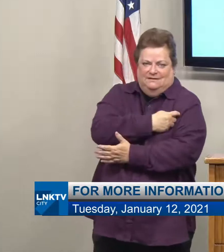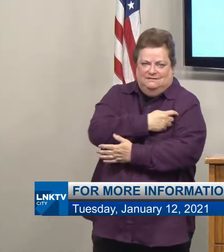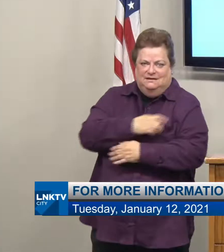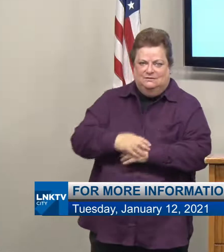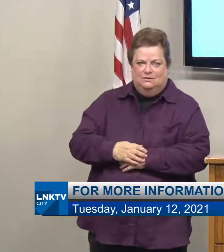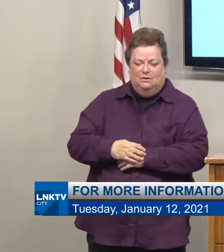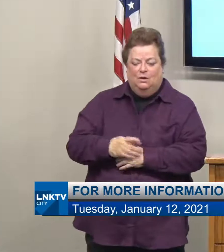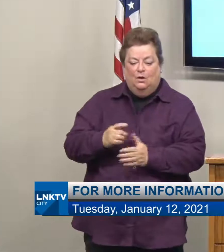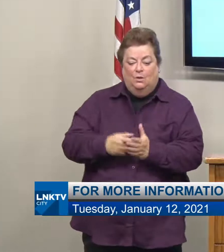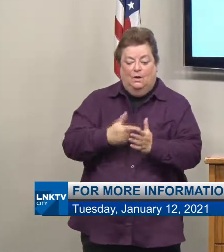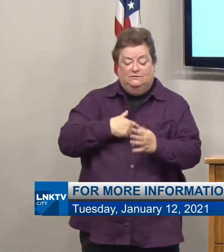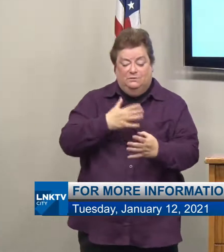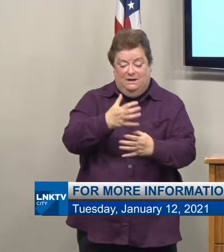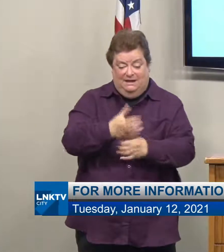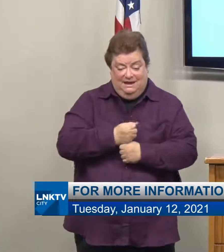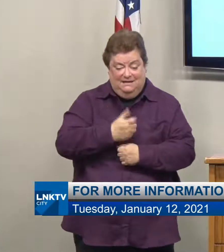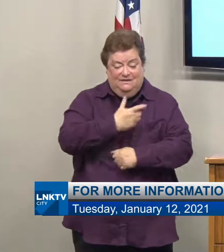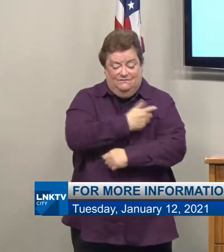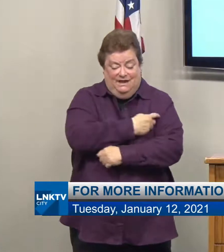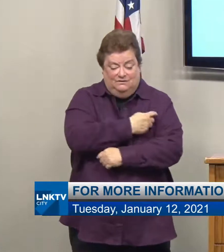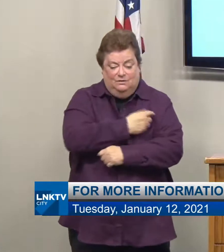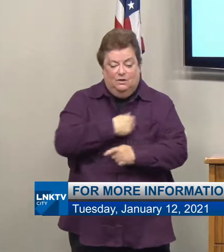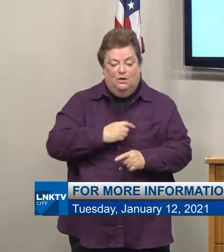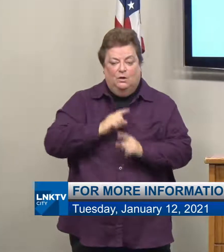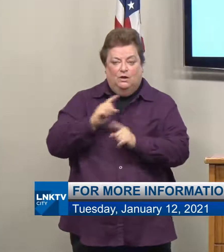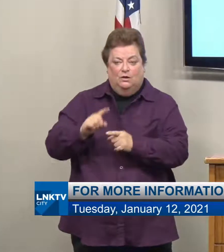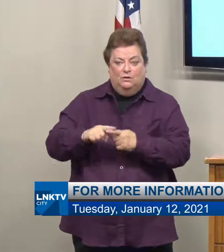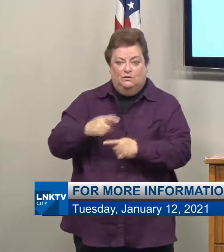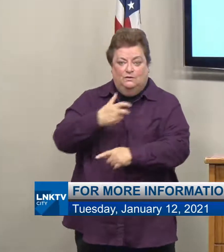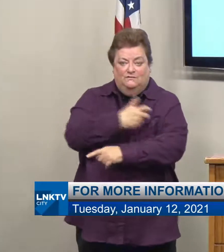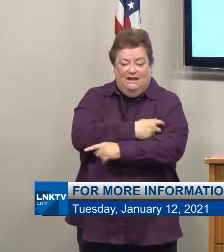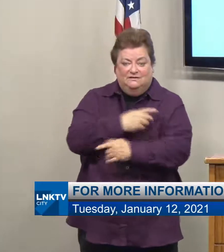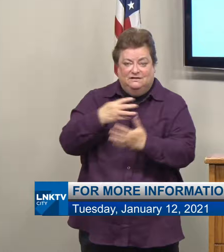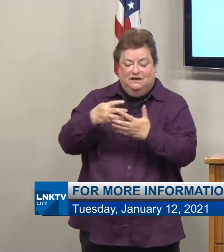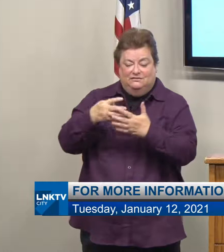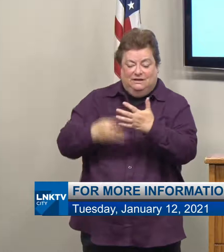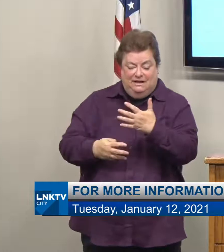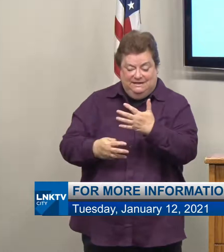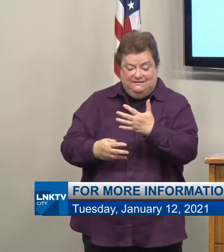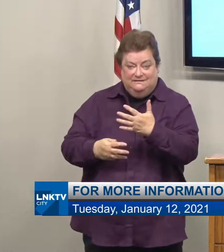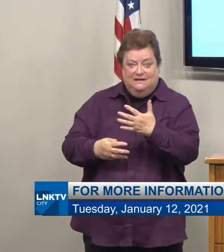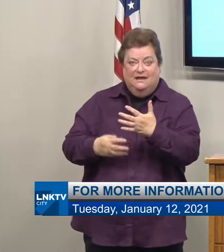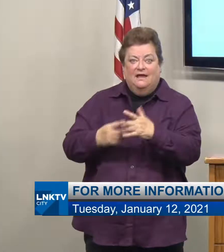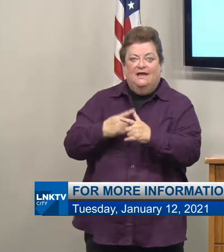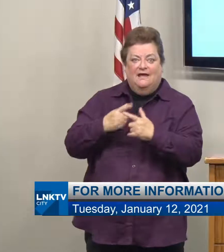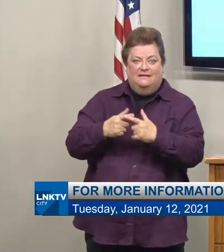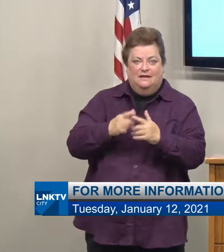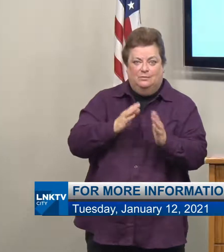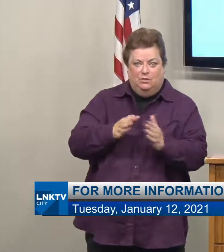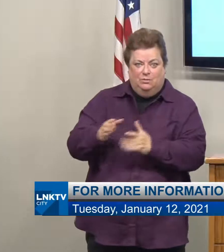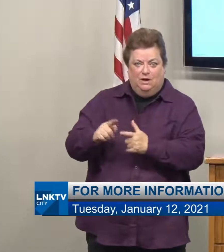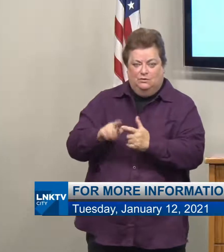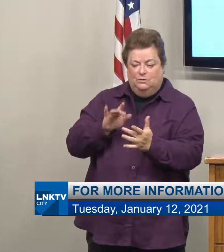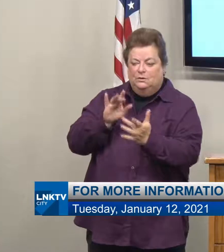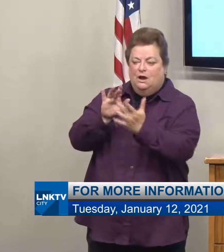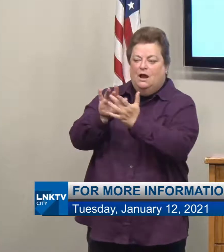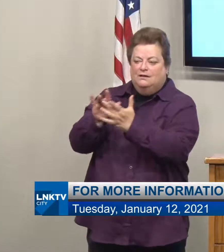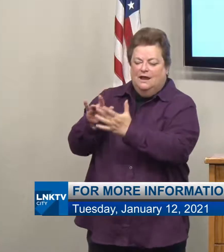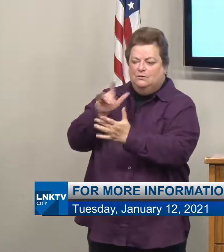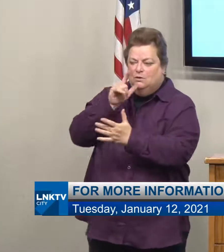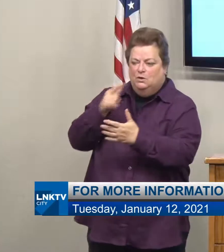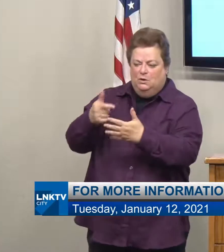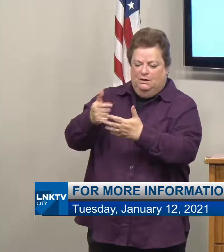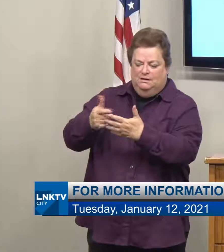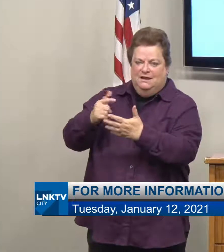department receives a shipment, we go to our vaccination list and are prepared to contact those next in line. And